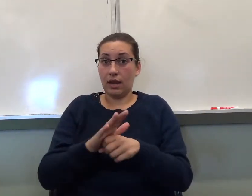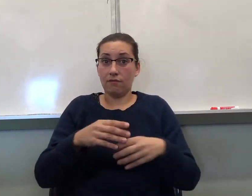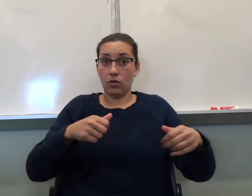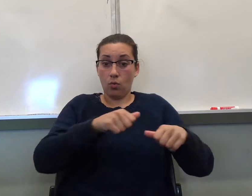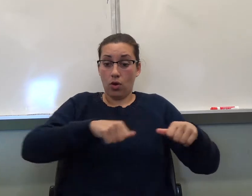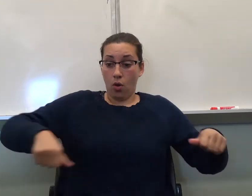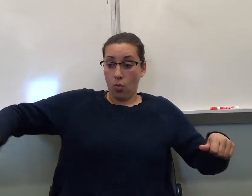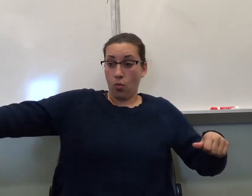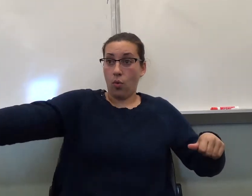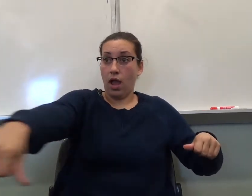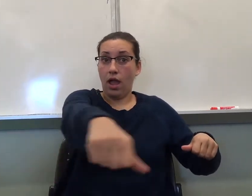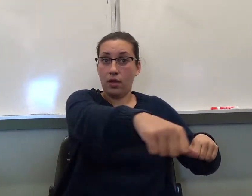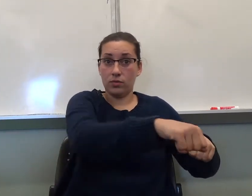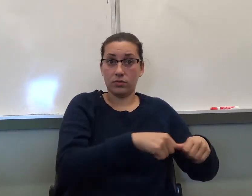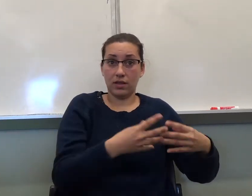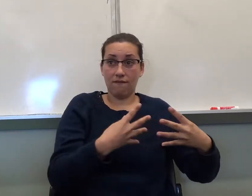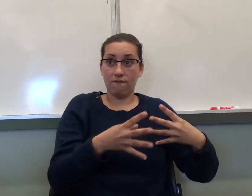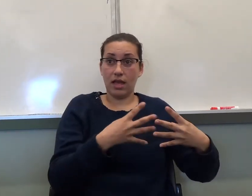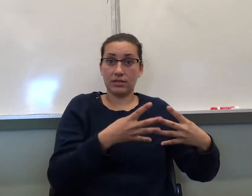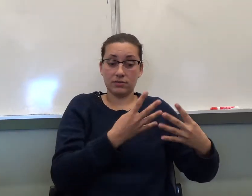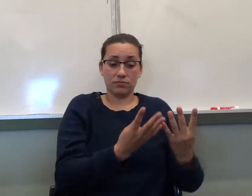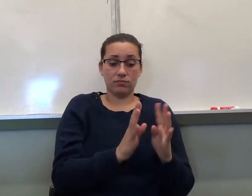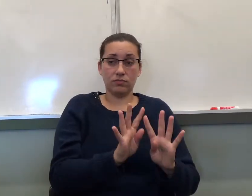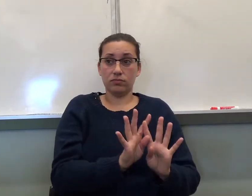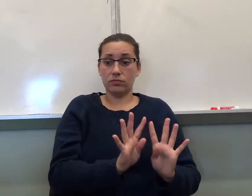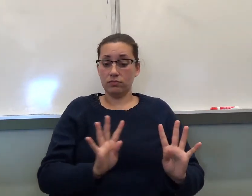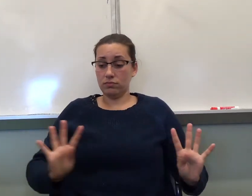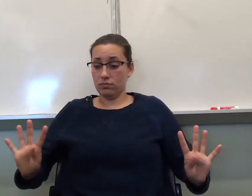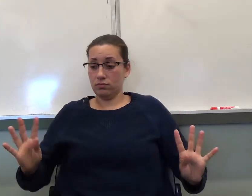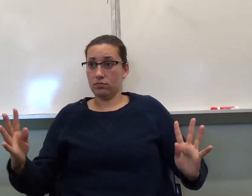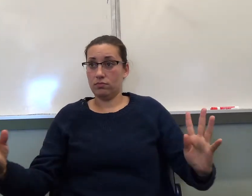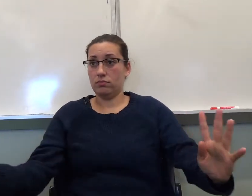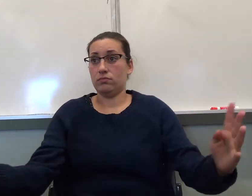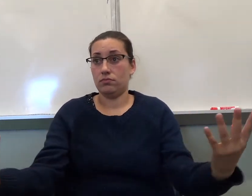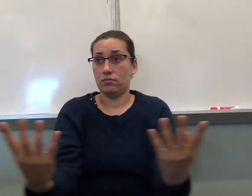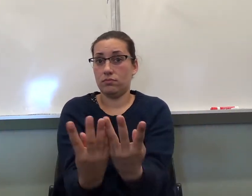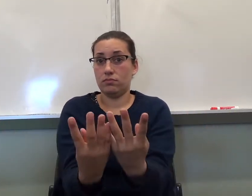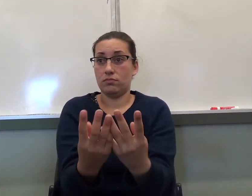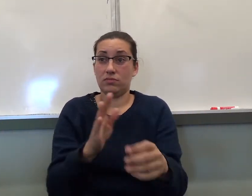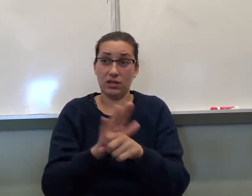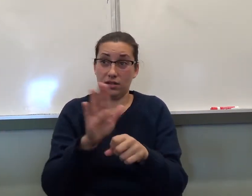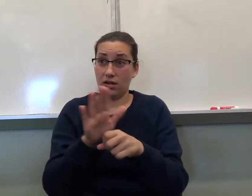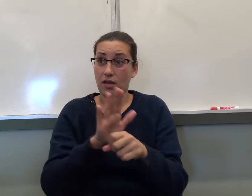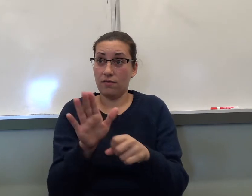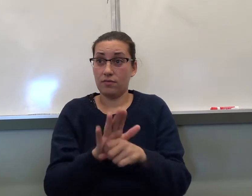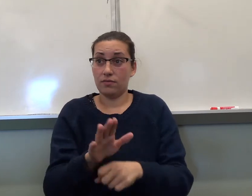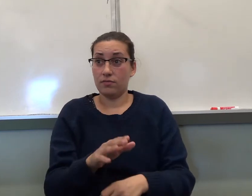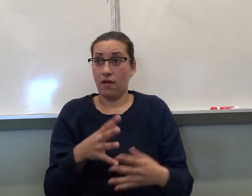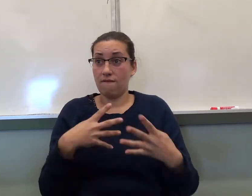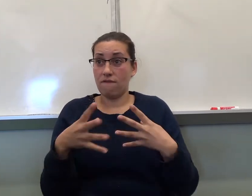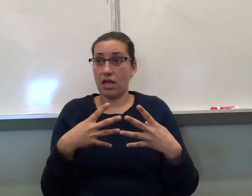field, sort of on edge. This is 800, or at an angle rather. This is